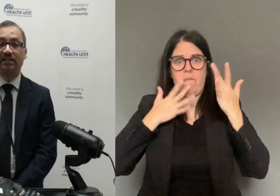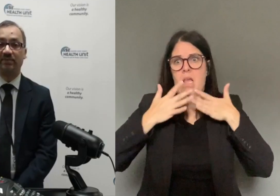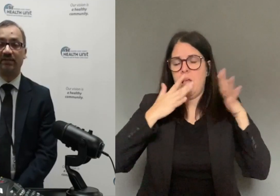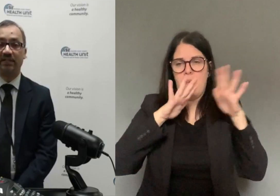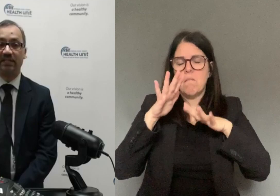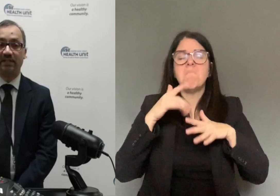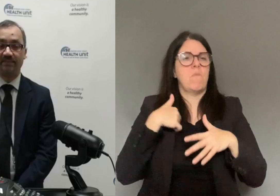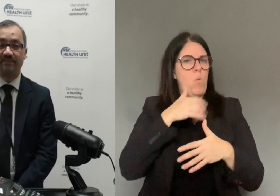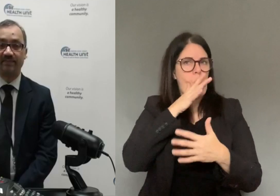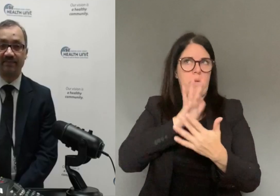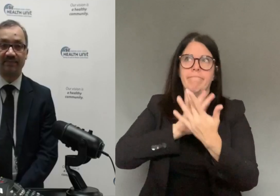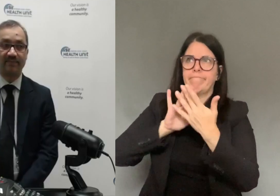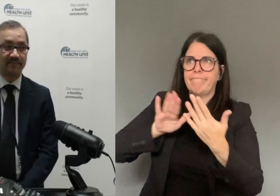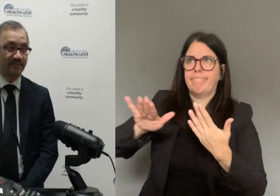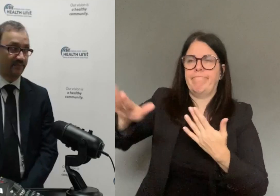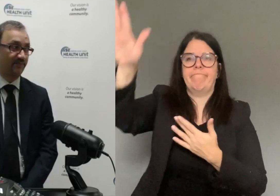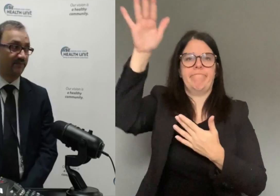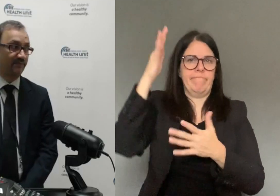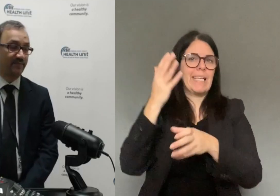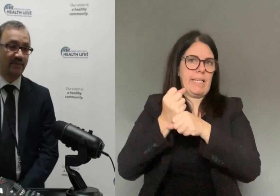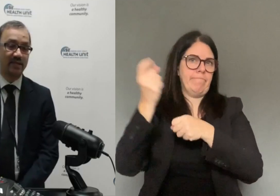the help that we need.